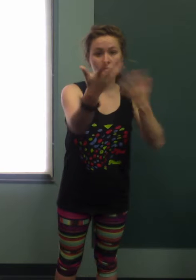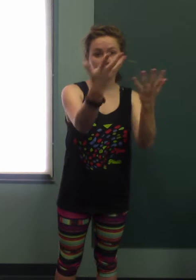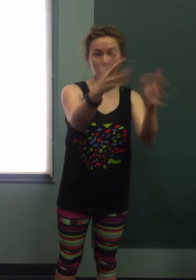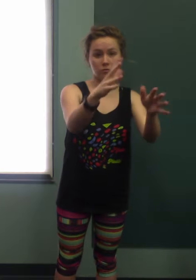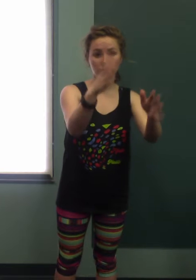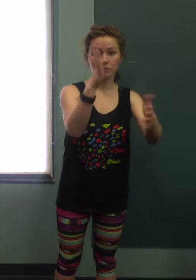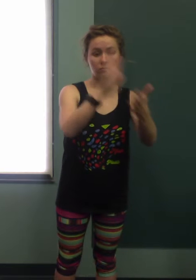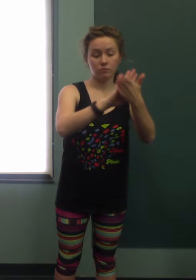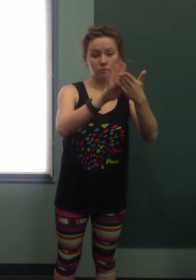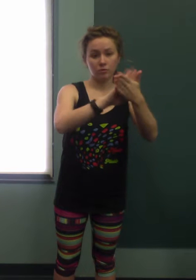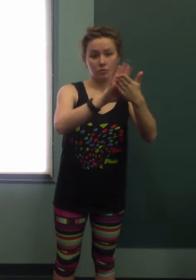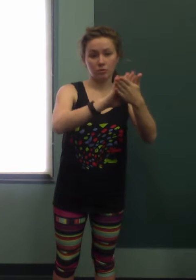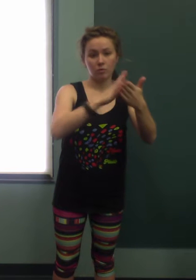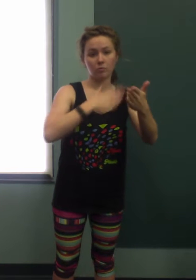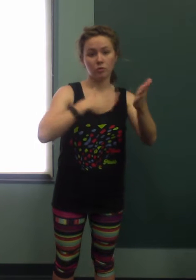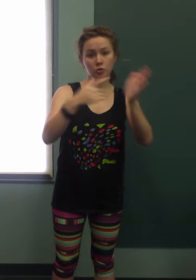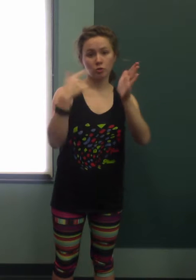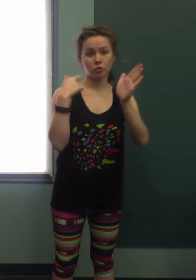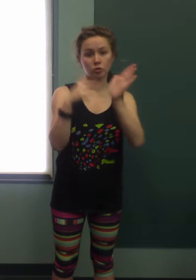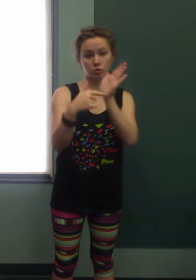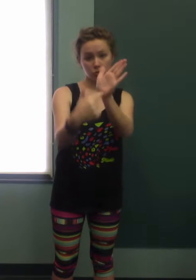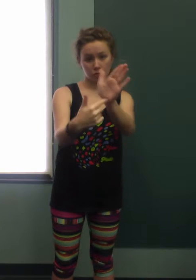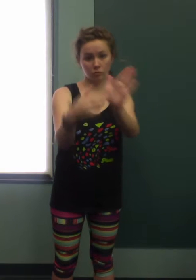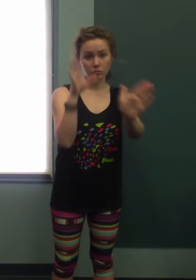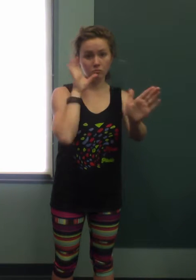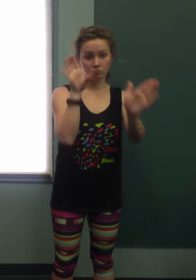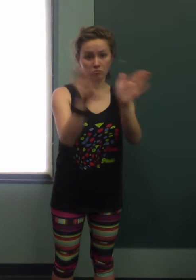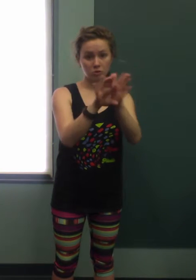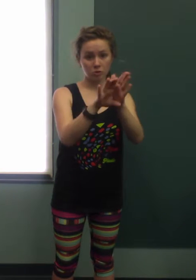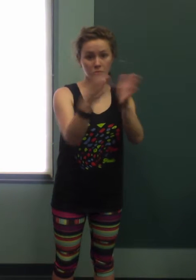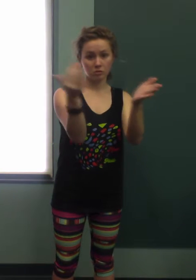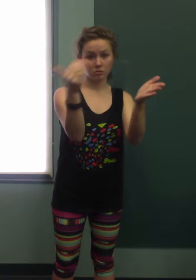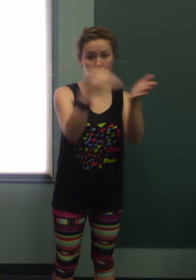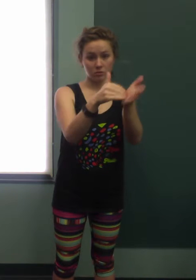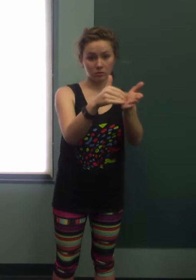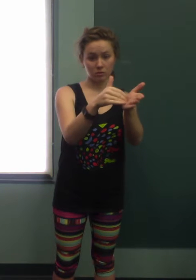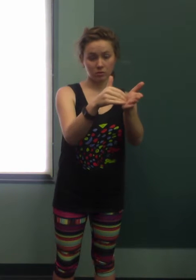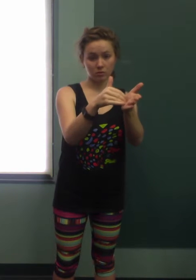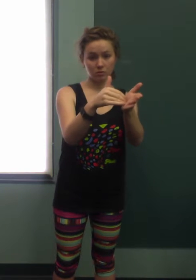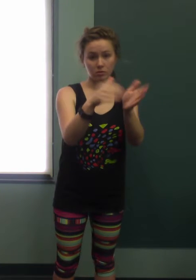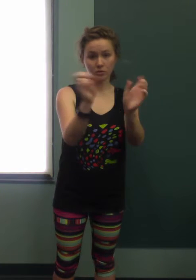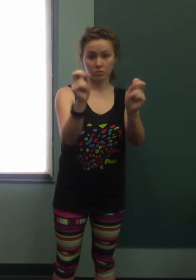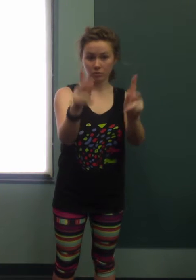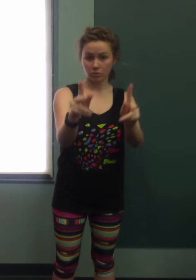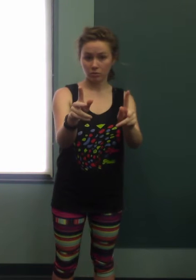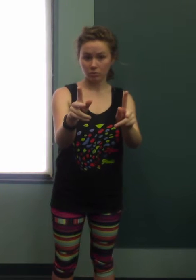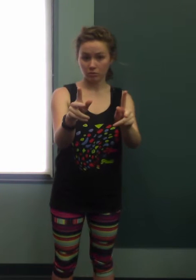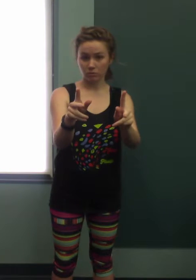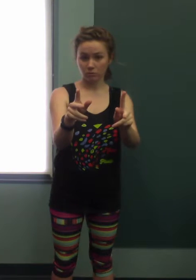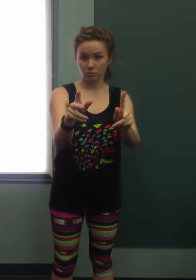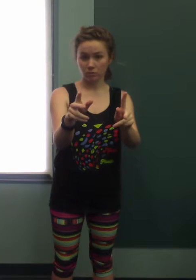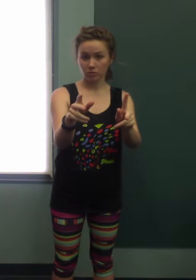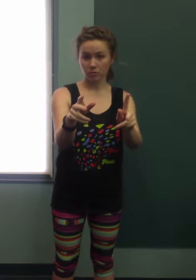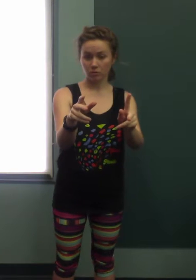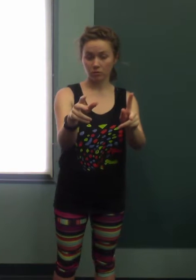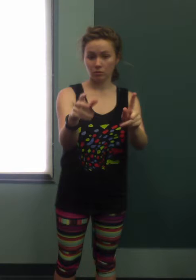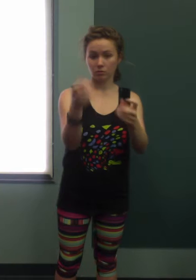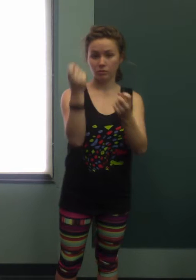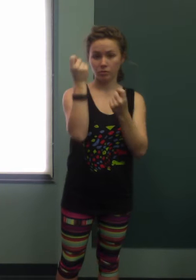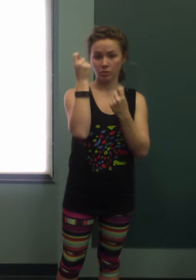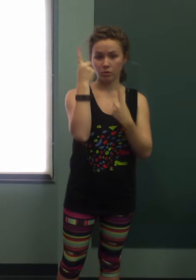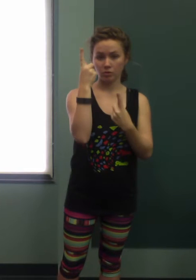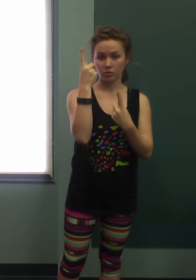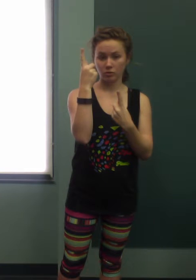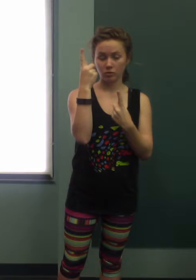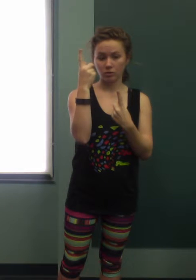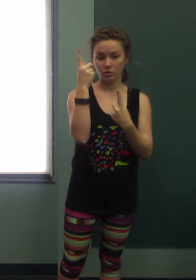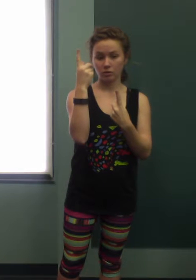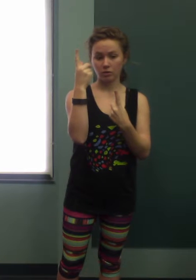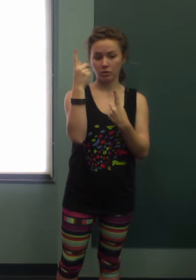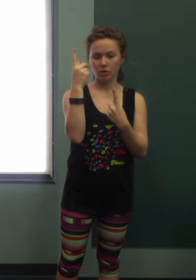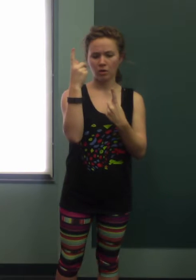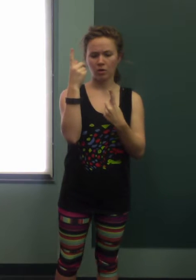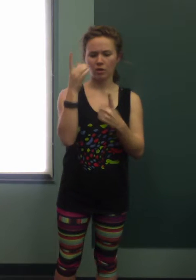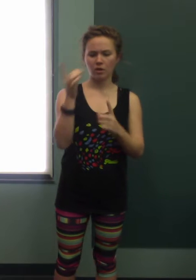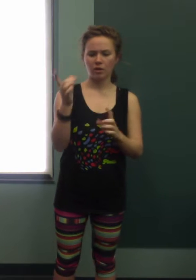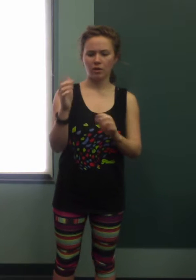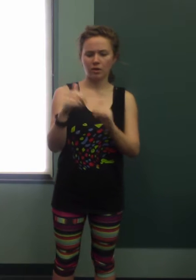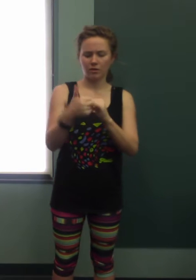macromolecules, from carbohydrates to proteins, lipids, nucleic acids, where it's digested. And if you have an understanding of where and how it's digested, then you